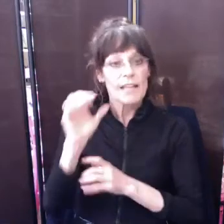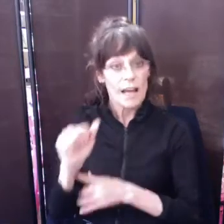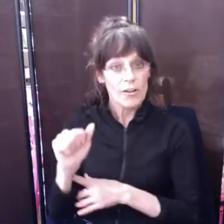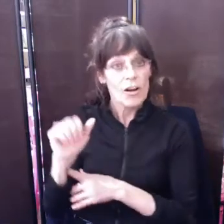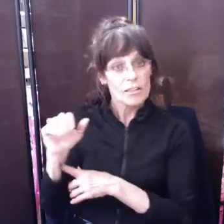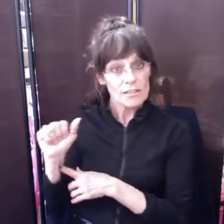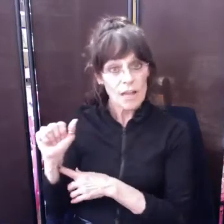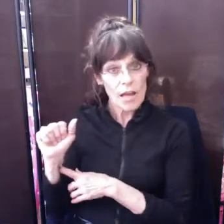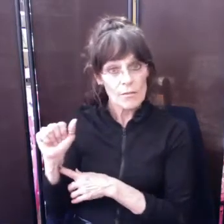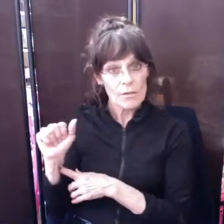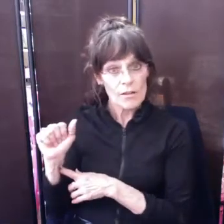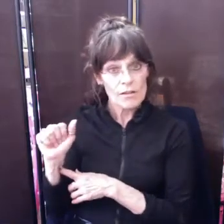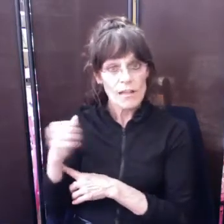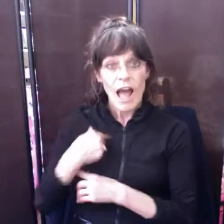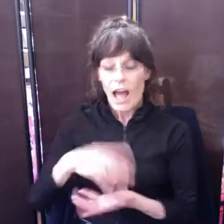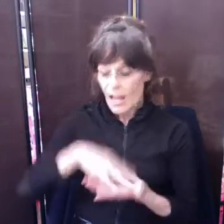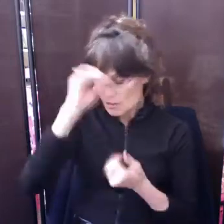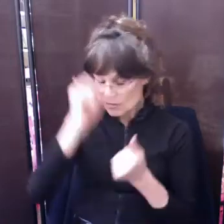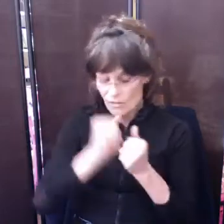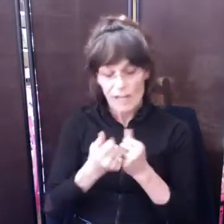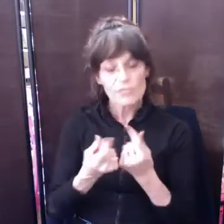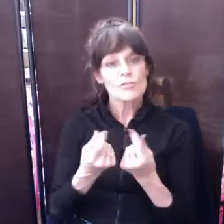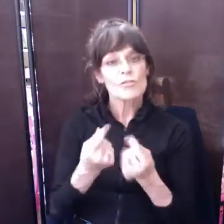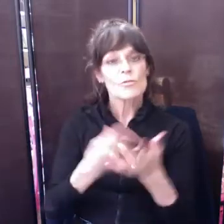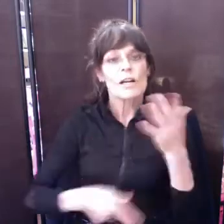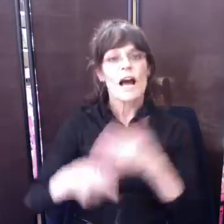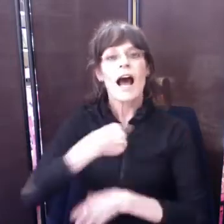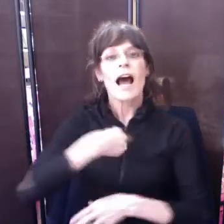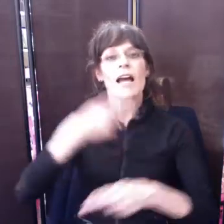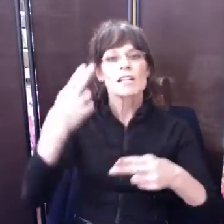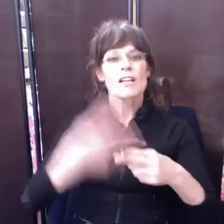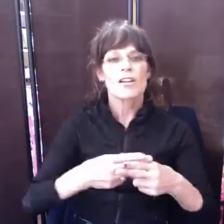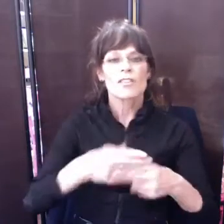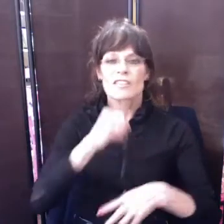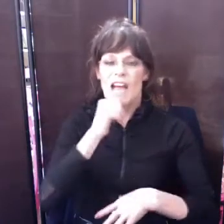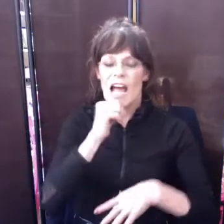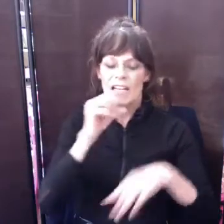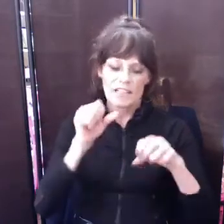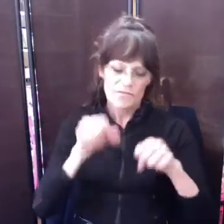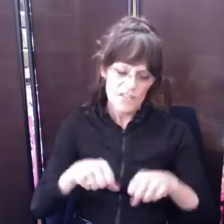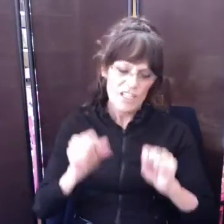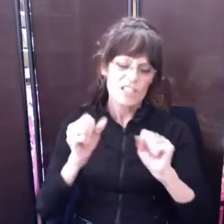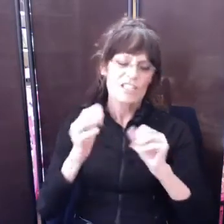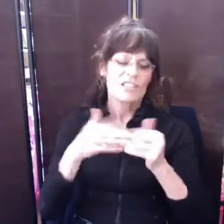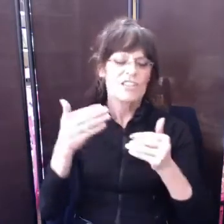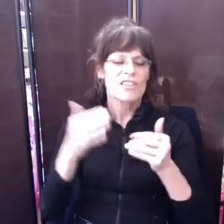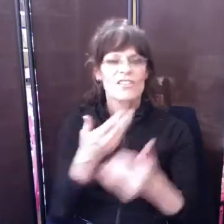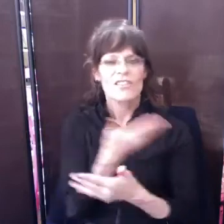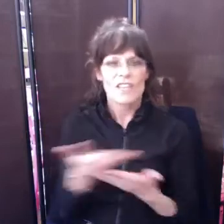Anonymous, I learned how to do what I like to call the inconvenient thing. And in many cases, the inconvenient thing is putting